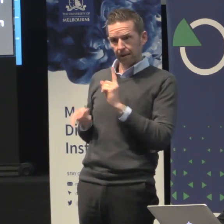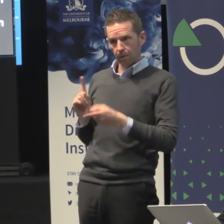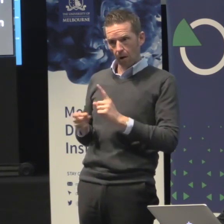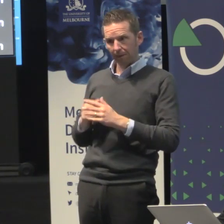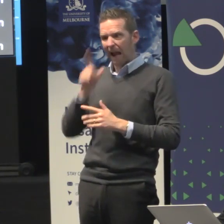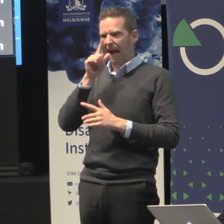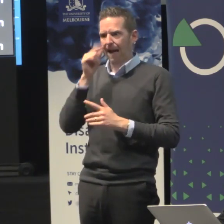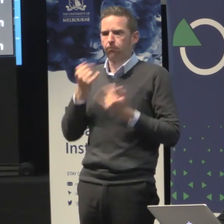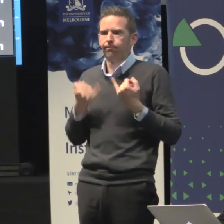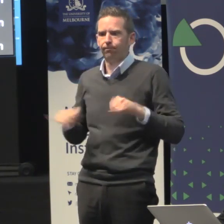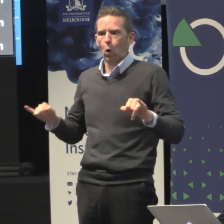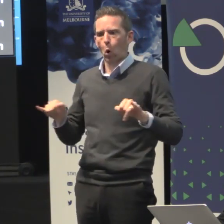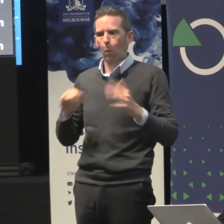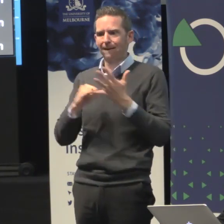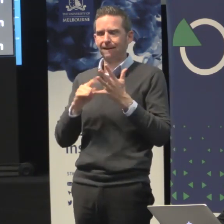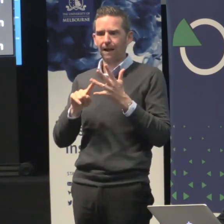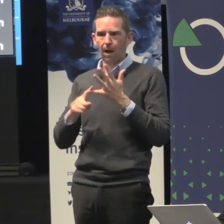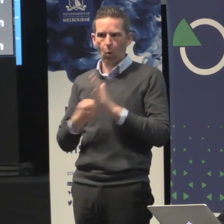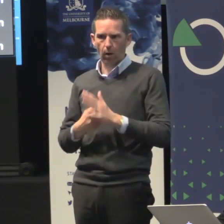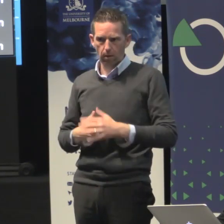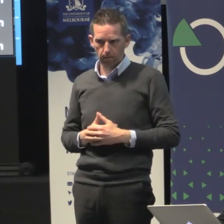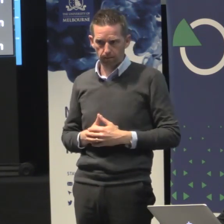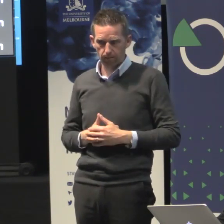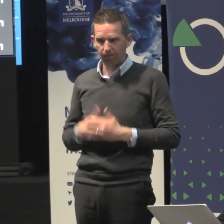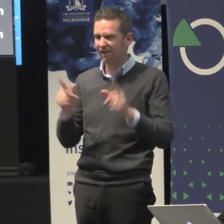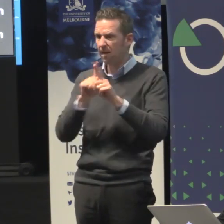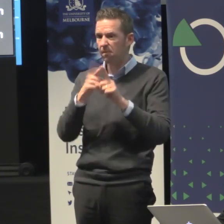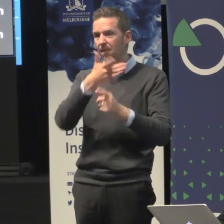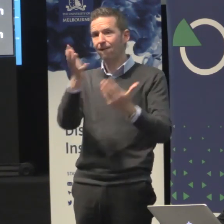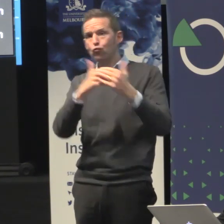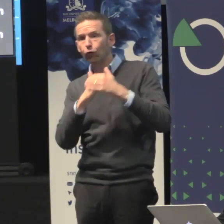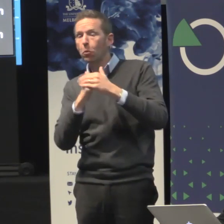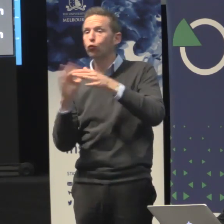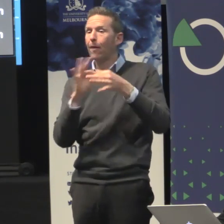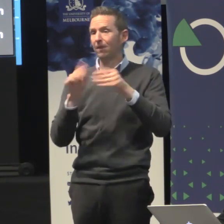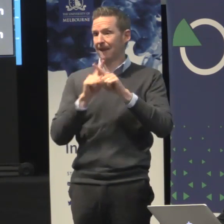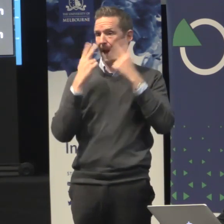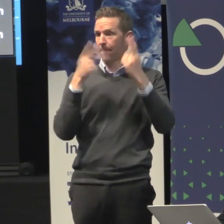sour, as friendships and relationships often do.